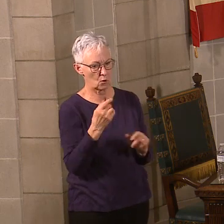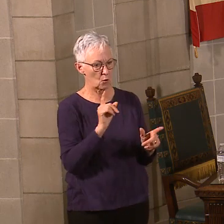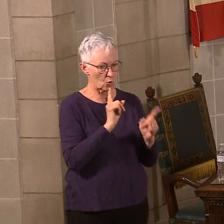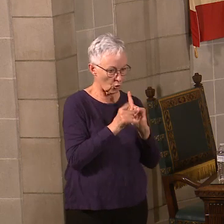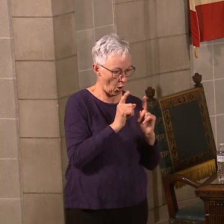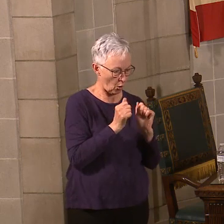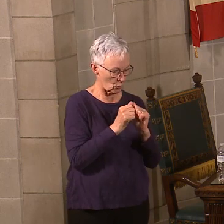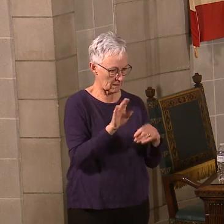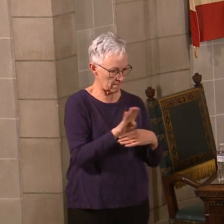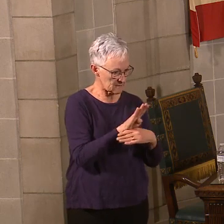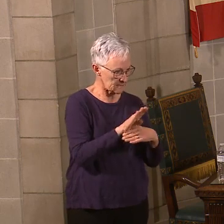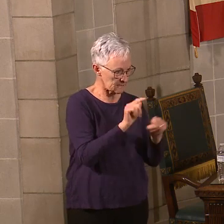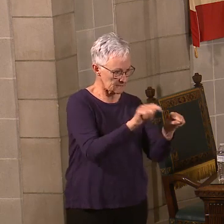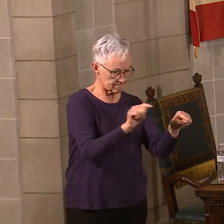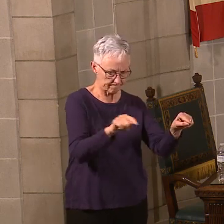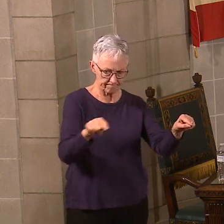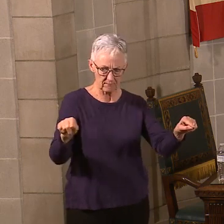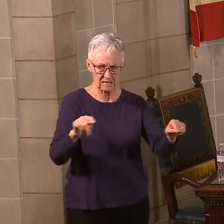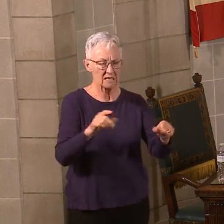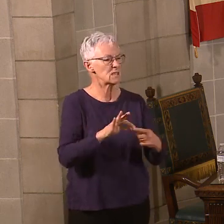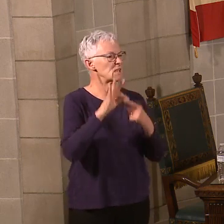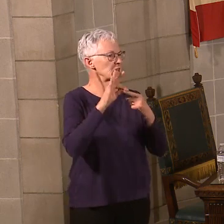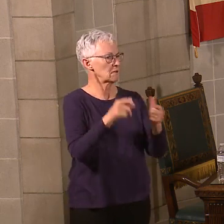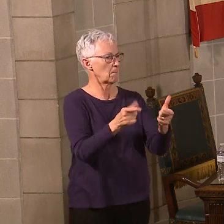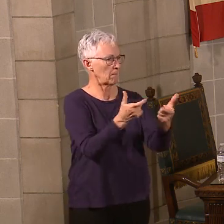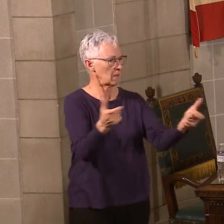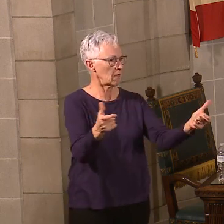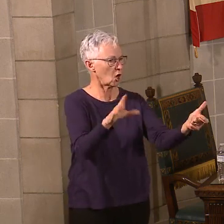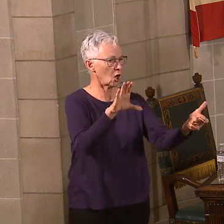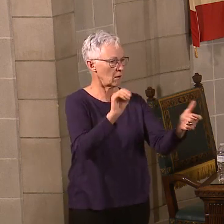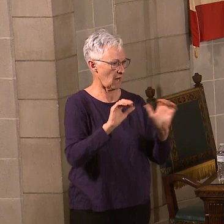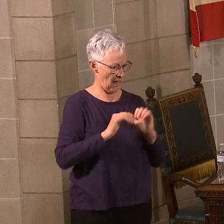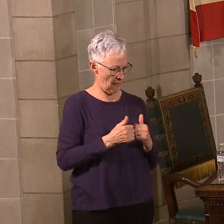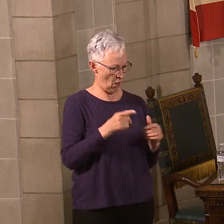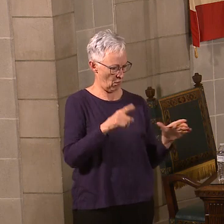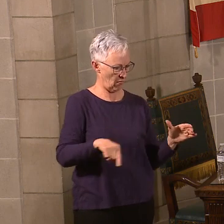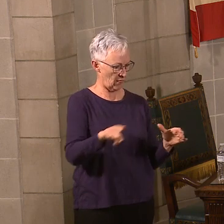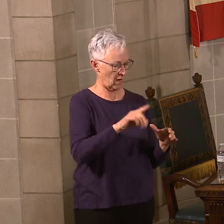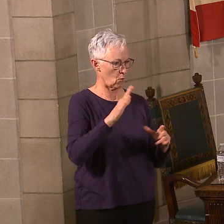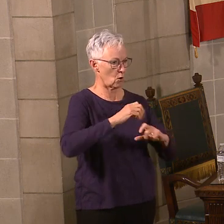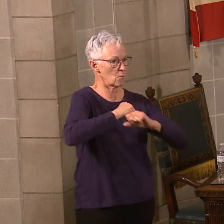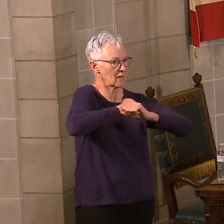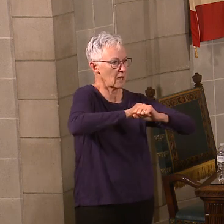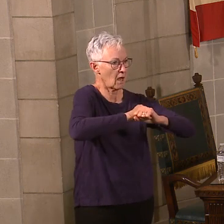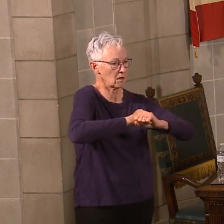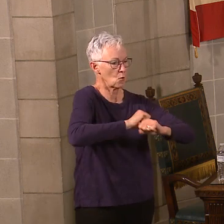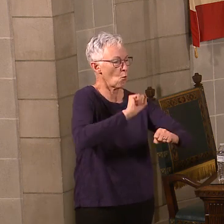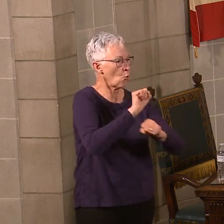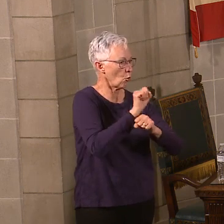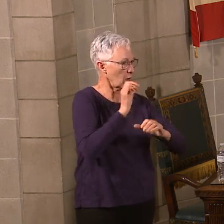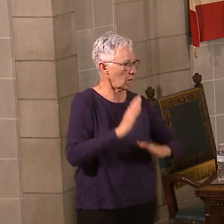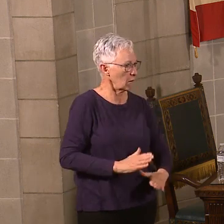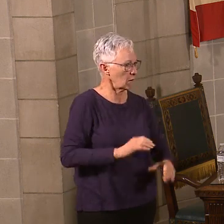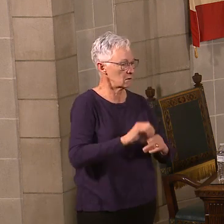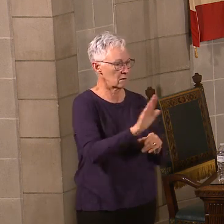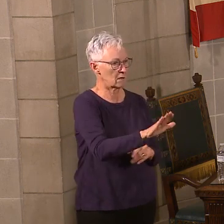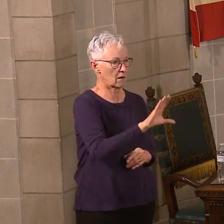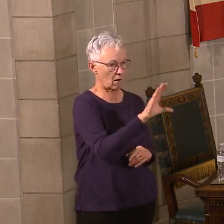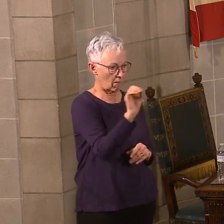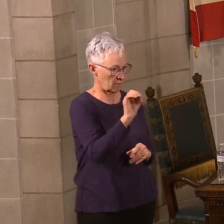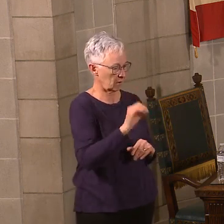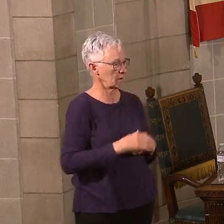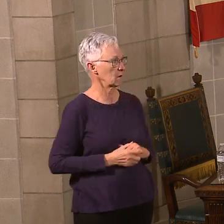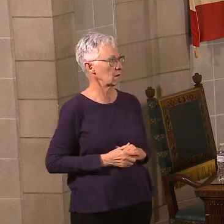going to, you know, especially the large employers, what they're going to do with regard to protecting their teammates. But when we've asked for people